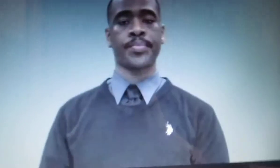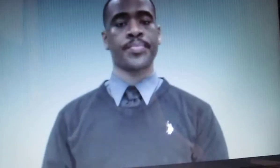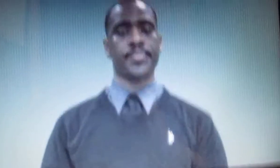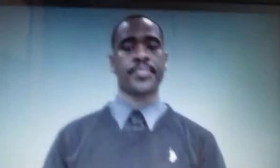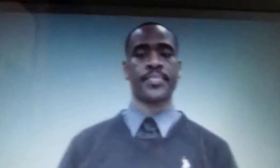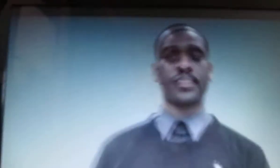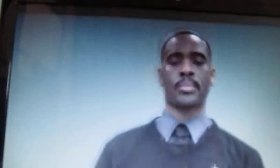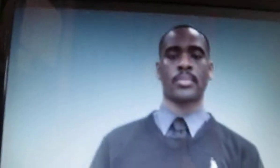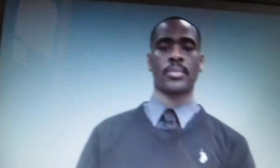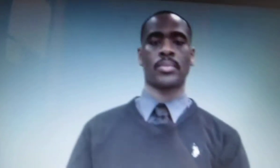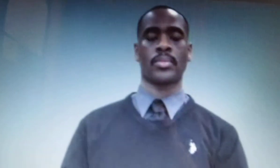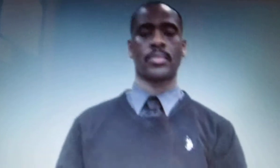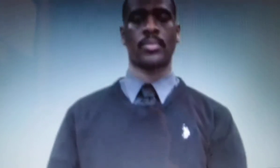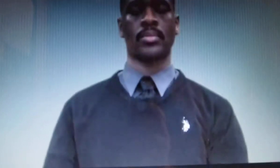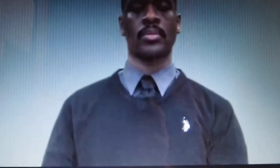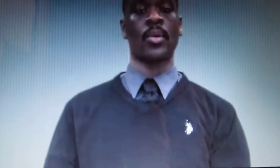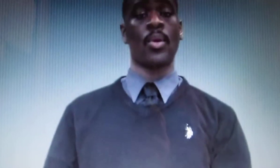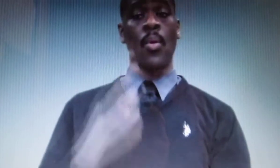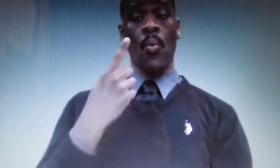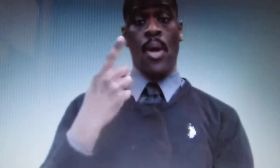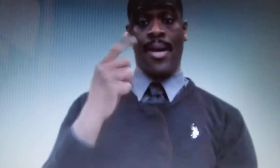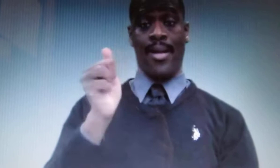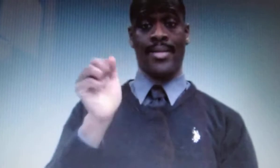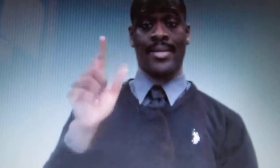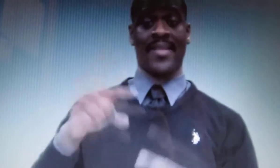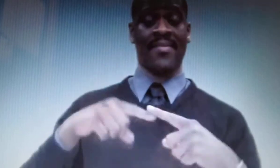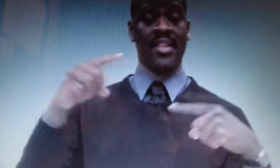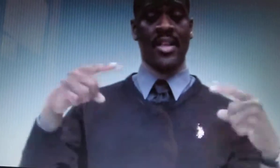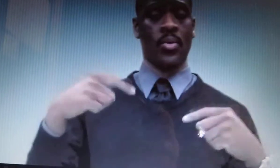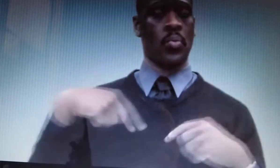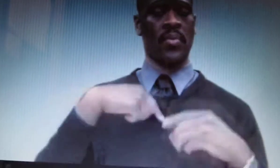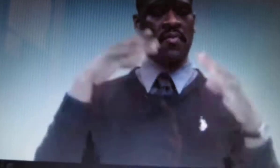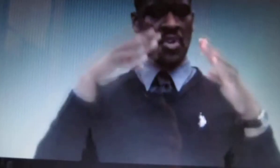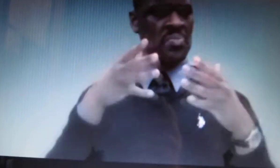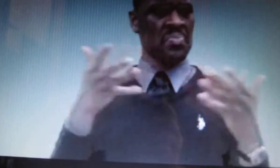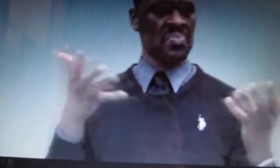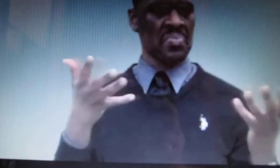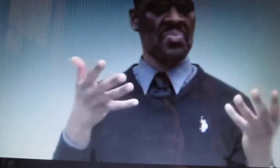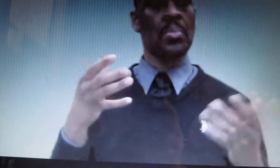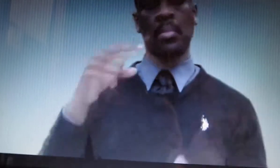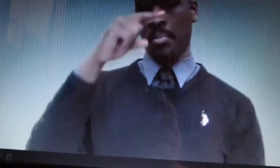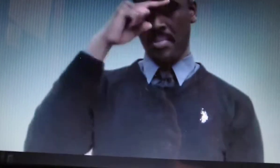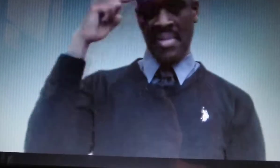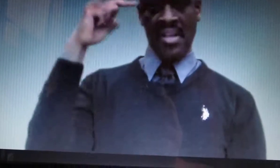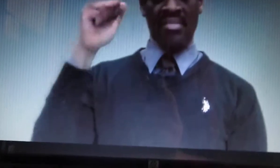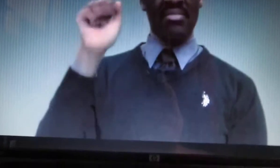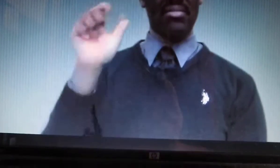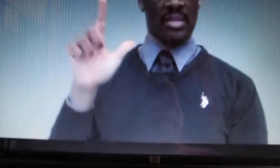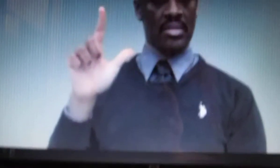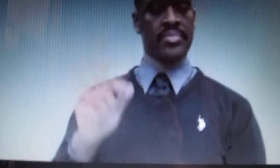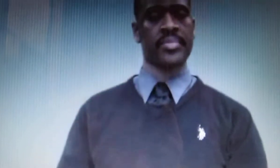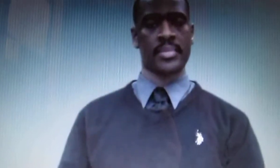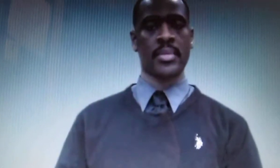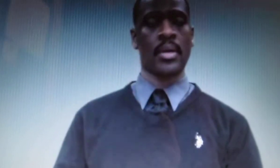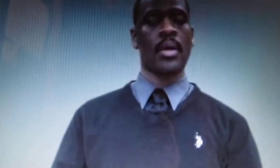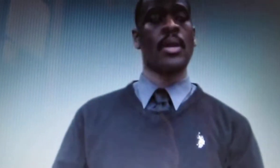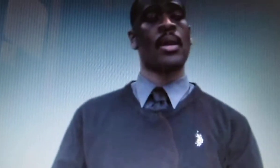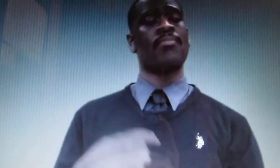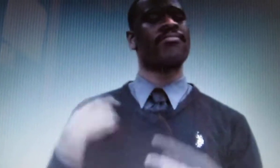Each one, social and geographical, can pose variations. Now here we're going to focus